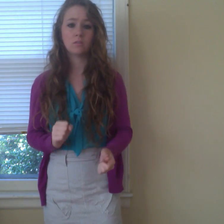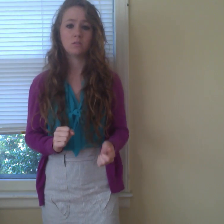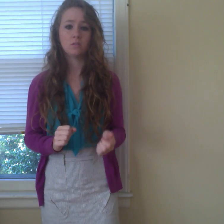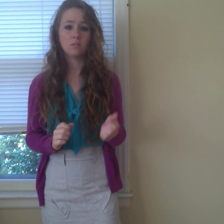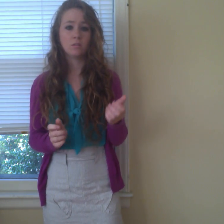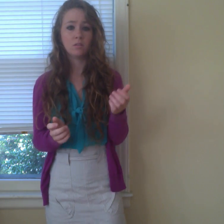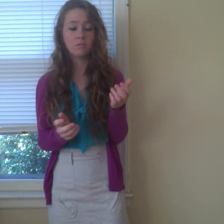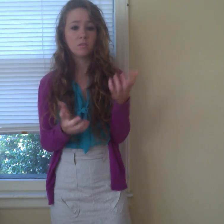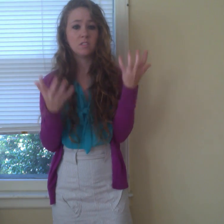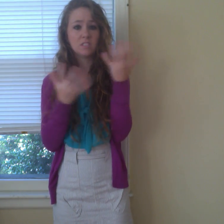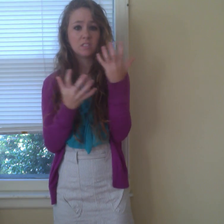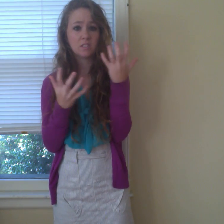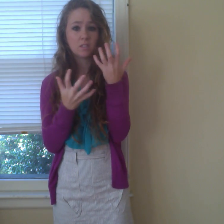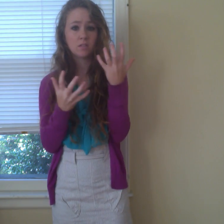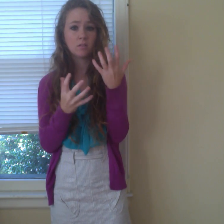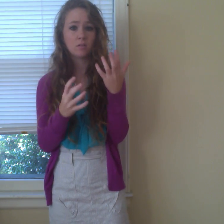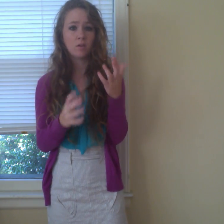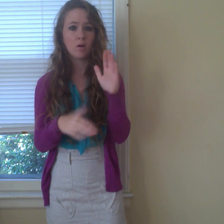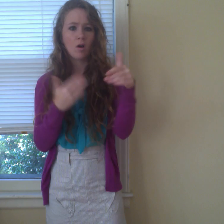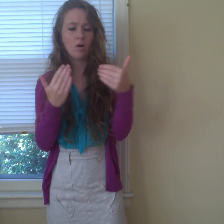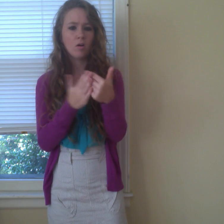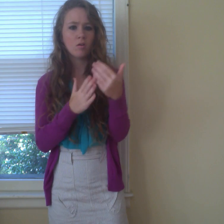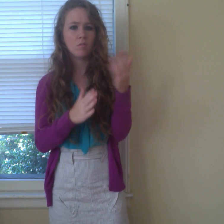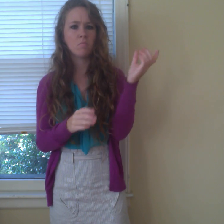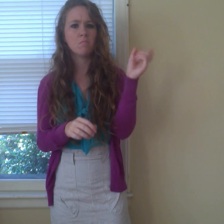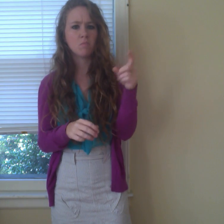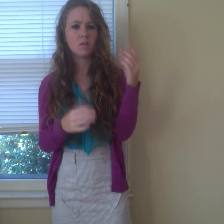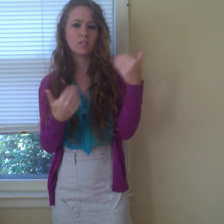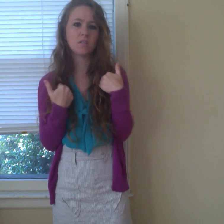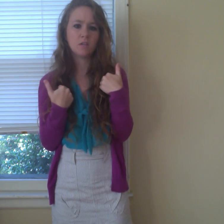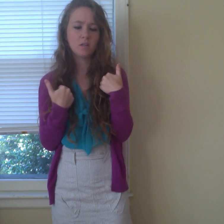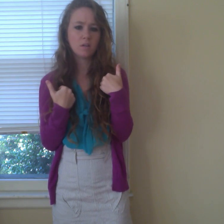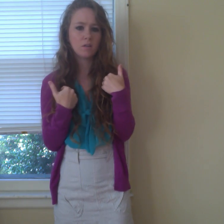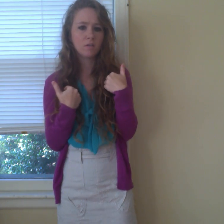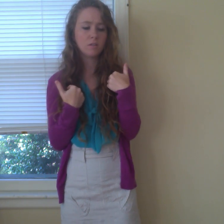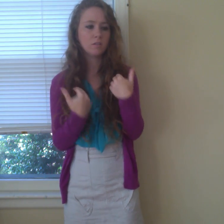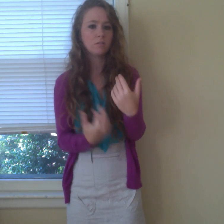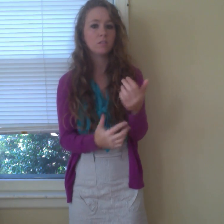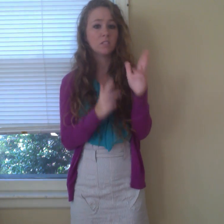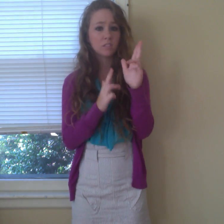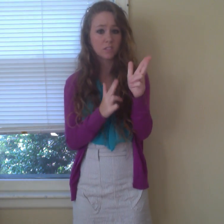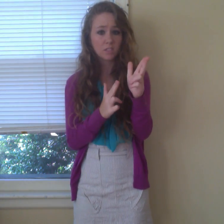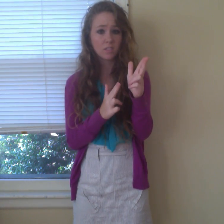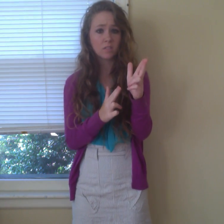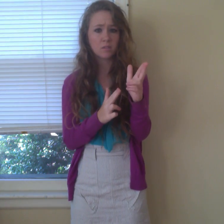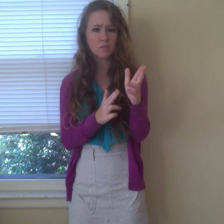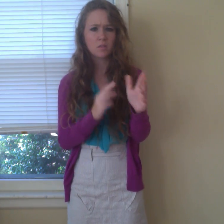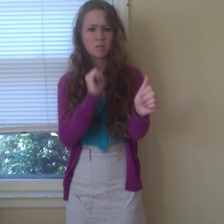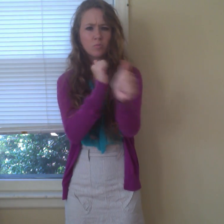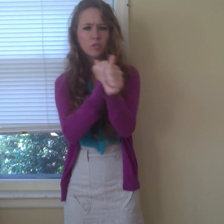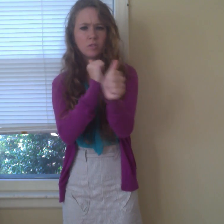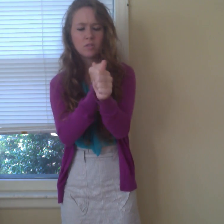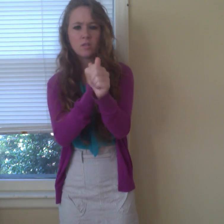members. Everyone must be armed, and movement is severely restricted because one's property has to be protected at all times.